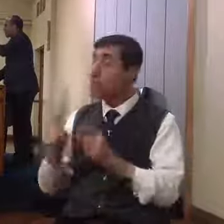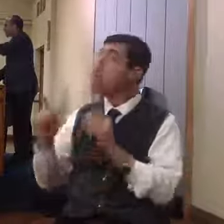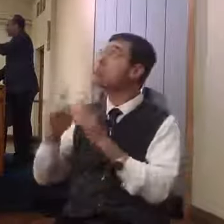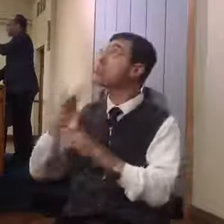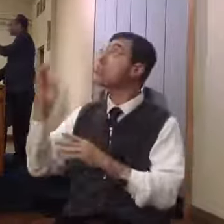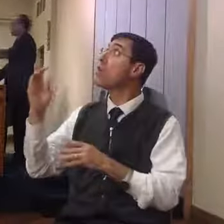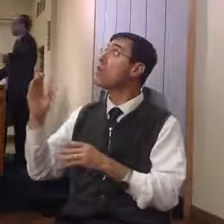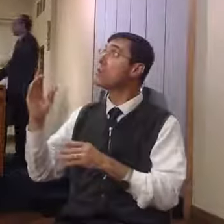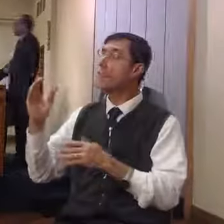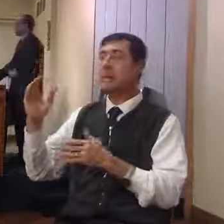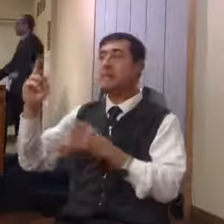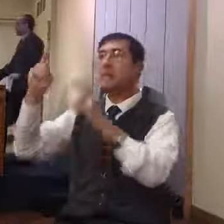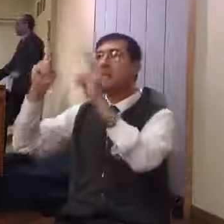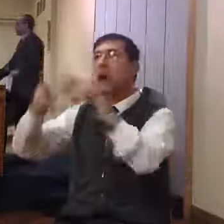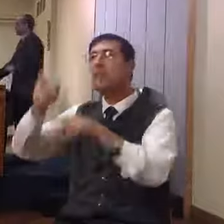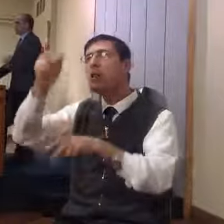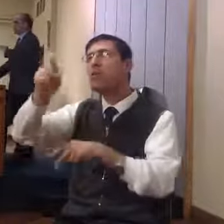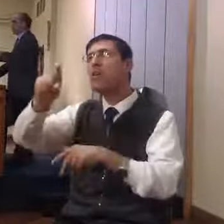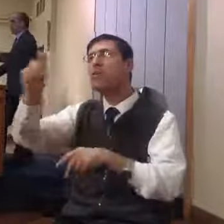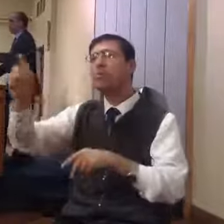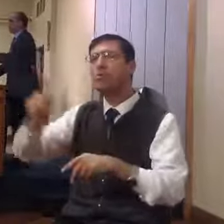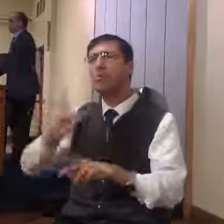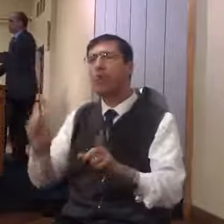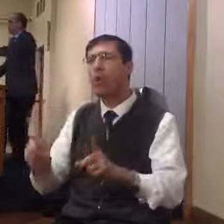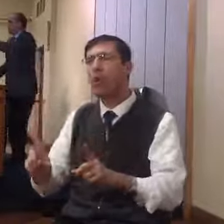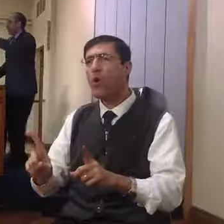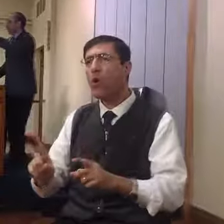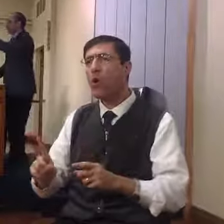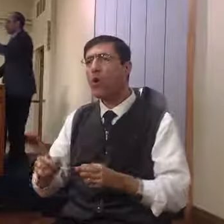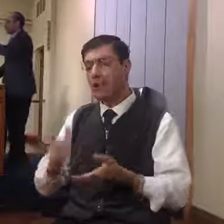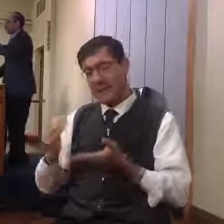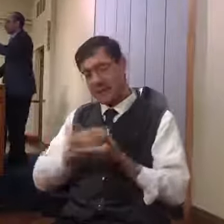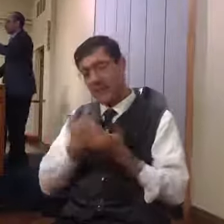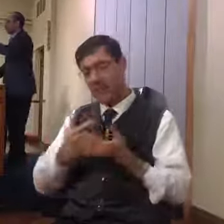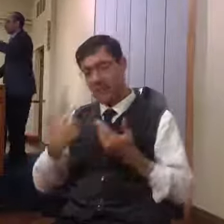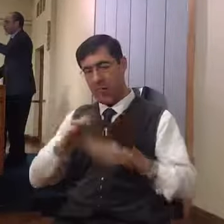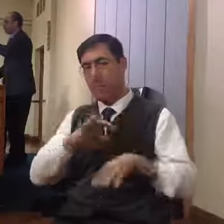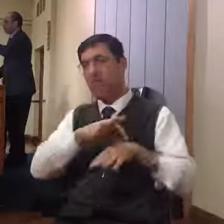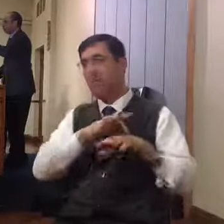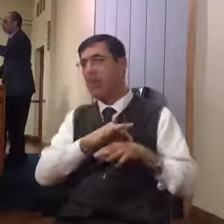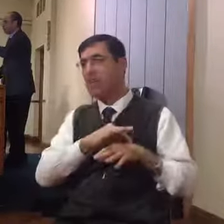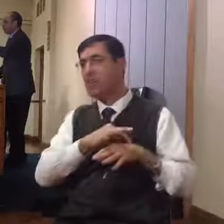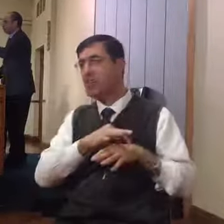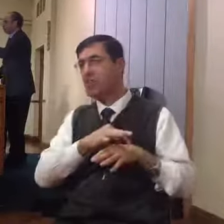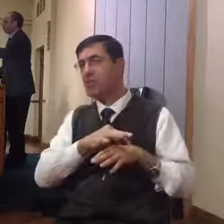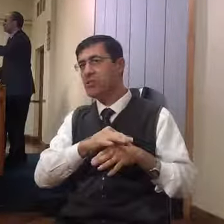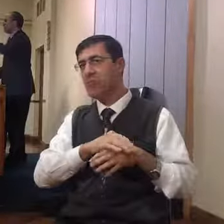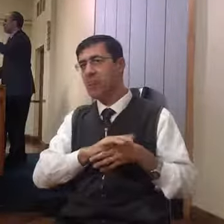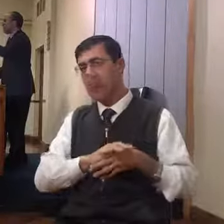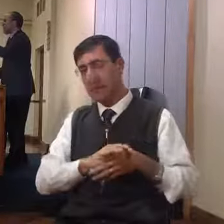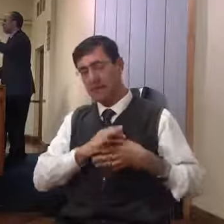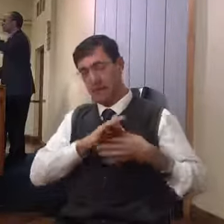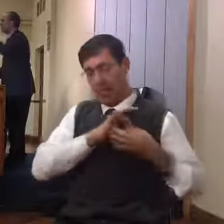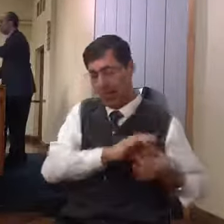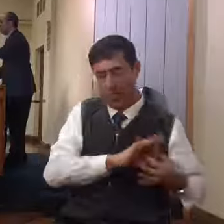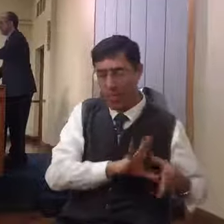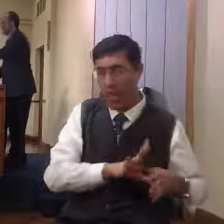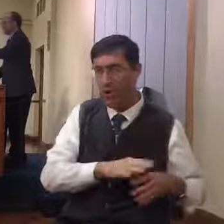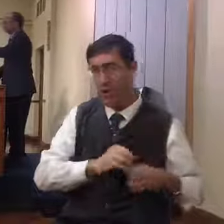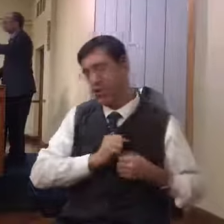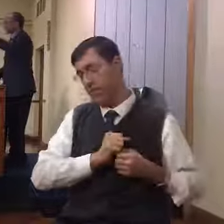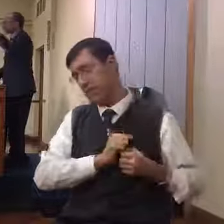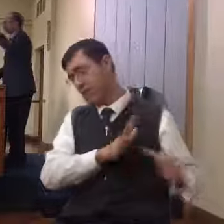the flesh. So that's why our freedom, our liberty in Christ is never